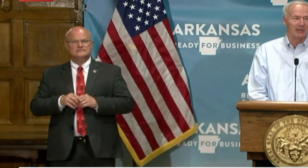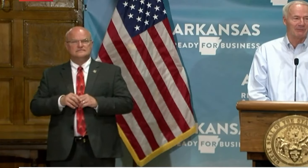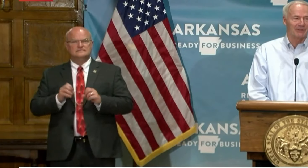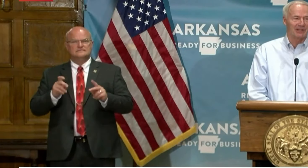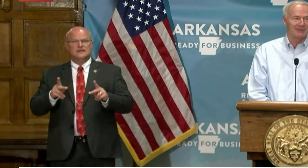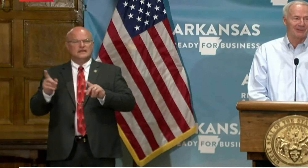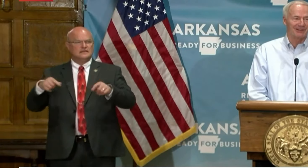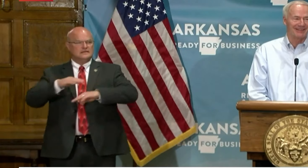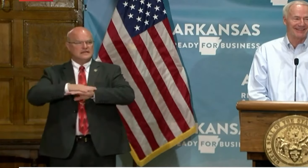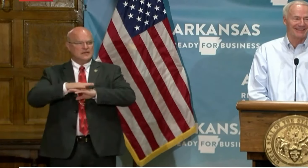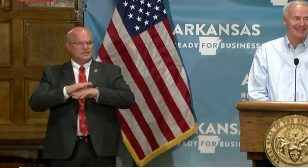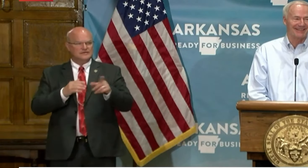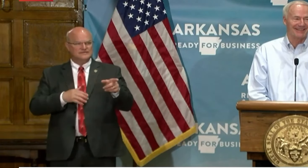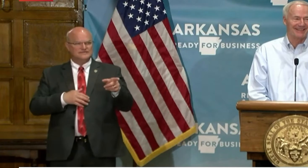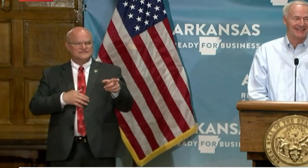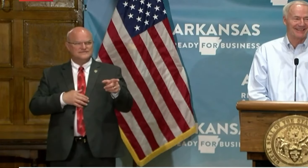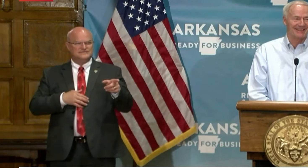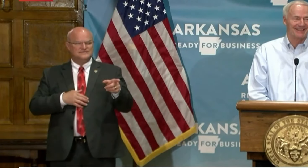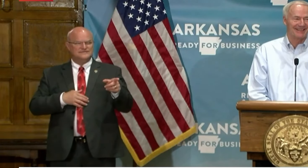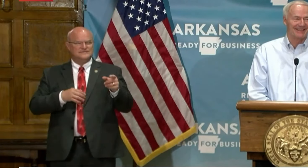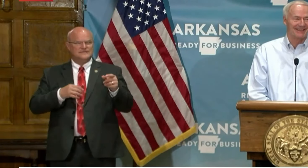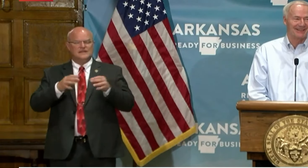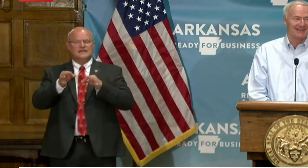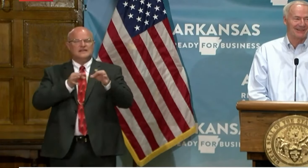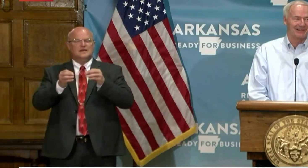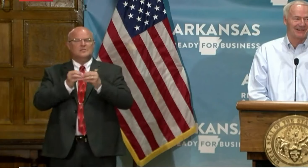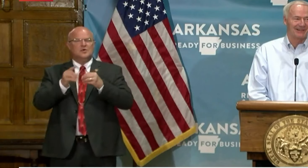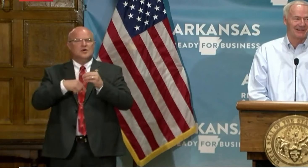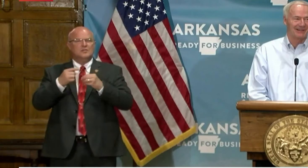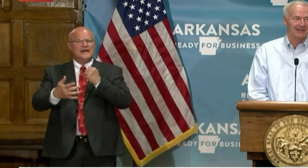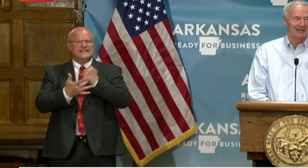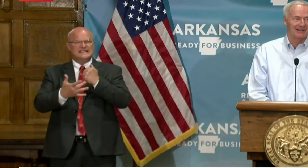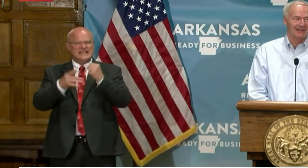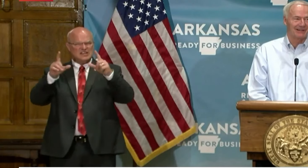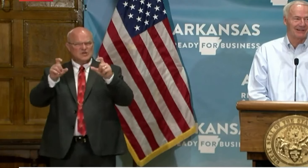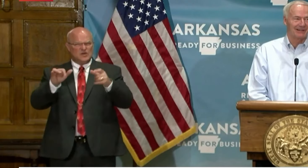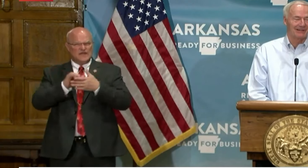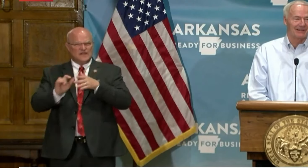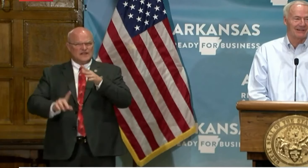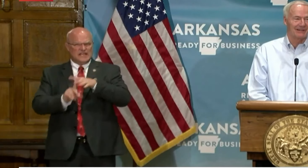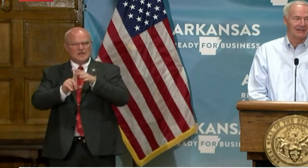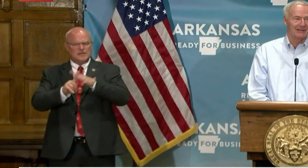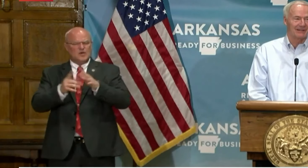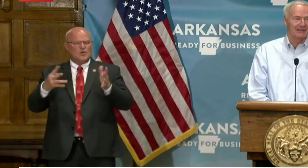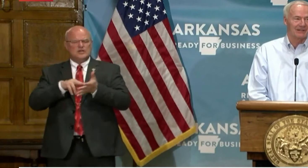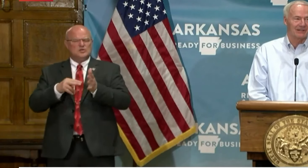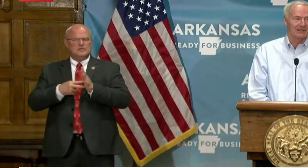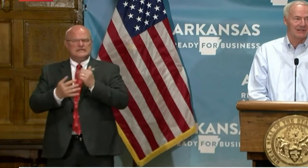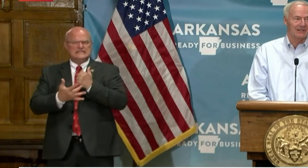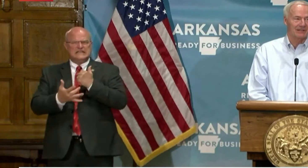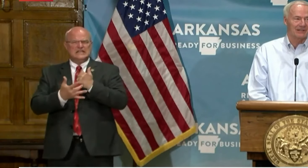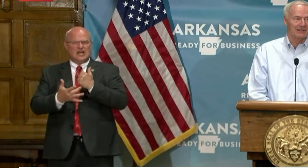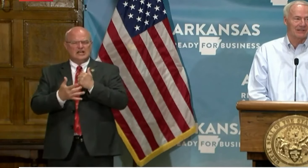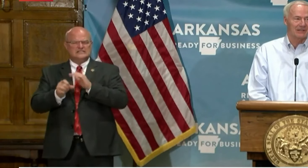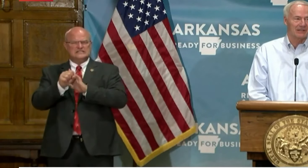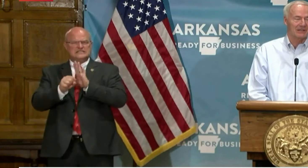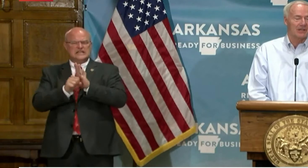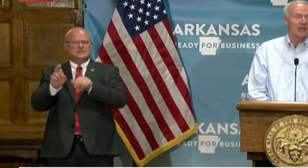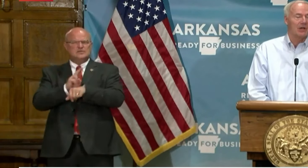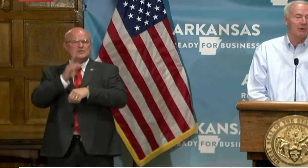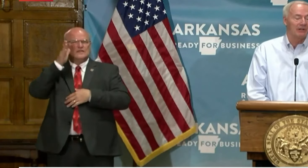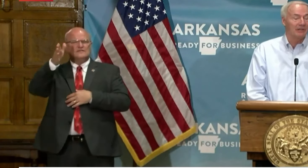All right, we'll come to the table. Can you say a little bit more about the technical questions that were coming up and what kind of technology the state might be using in the